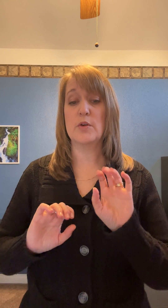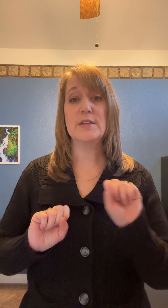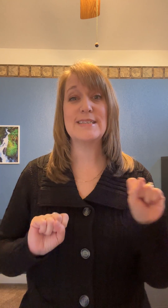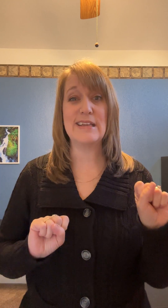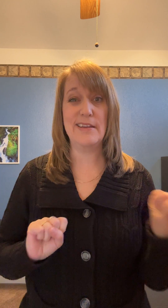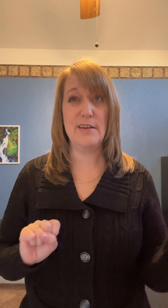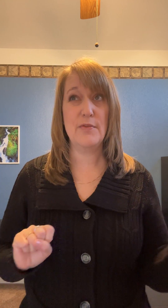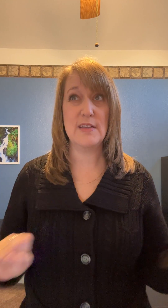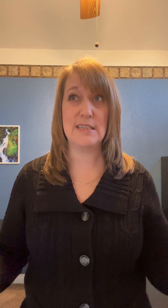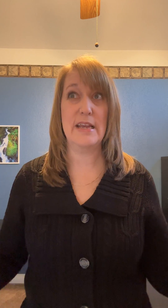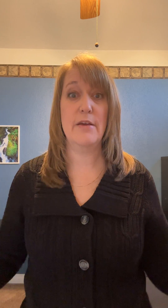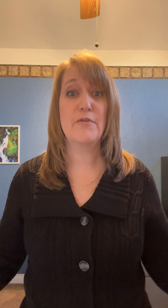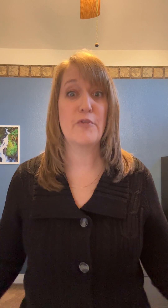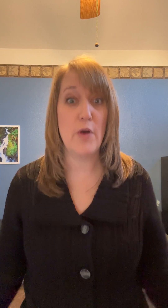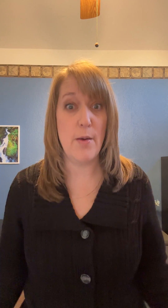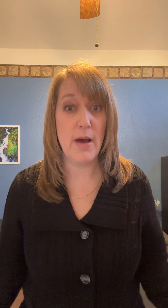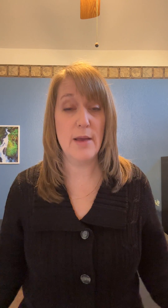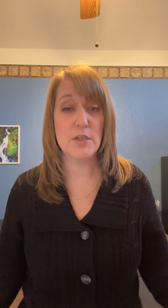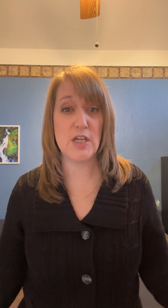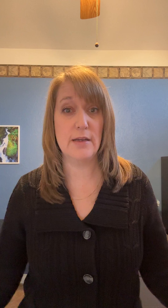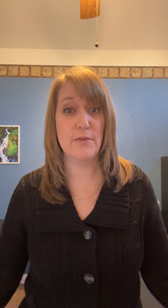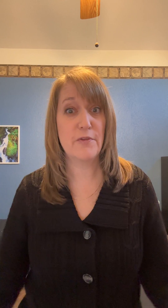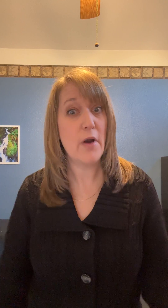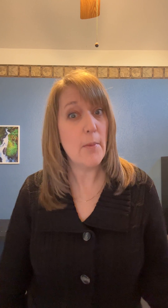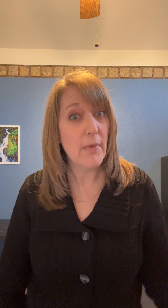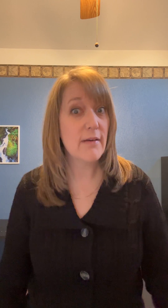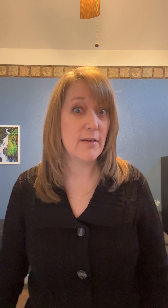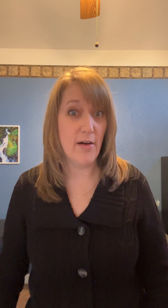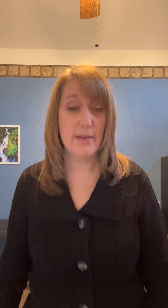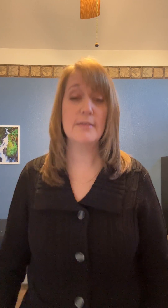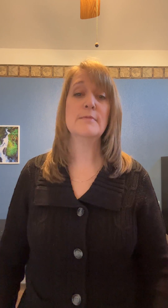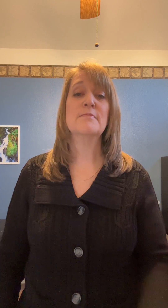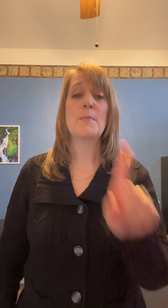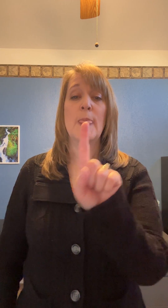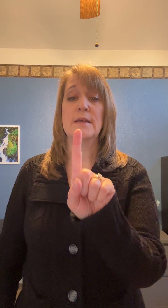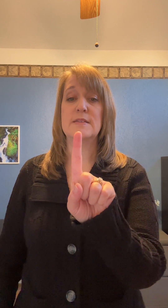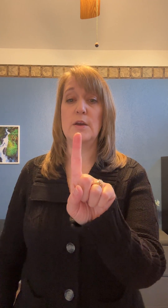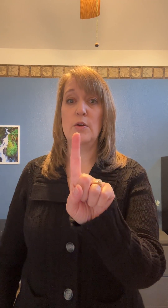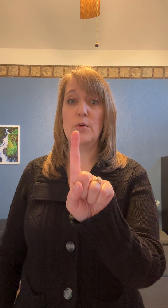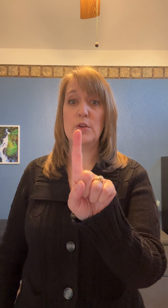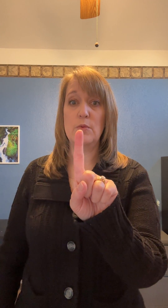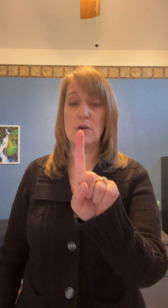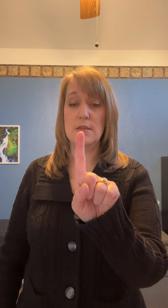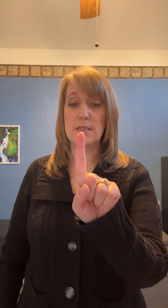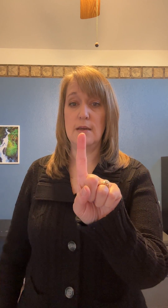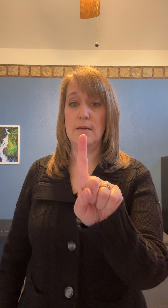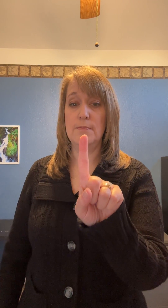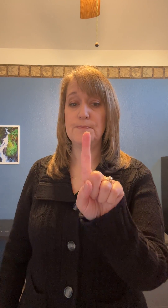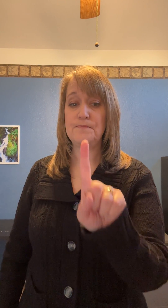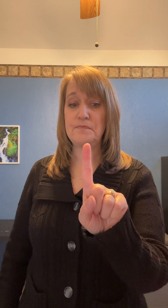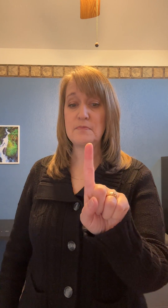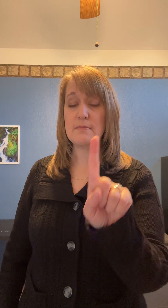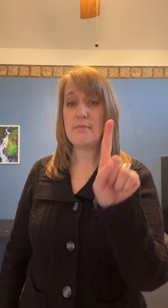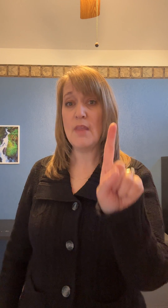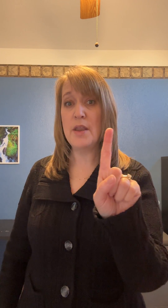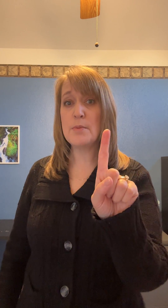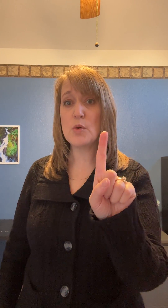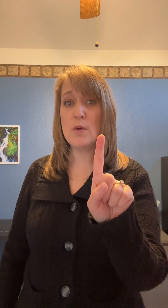to sign the sign from. I'm a child from God. So you want a number one